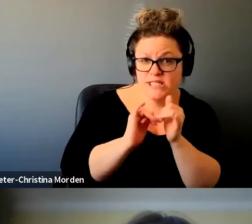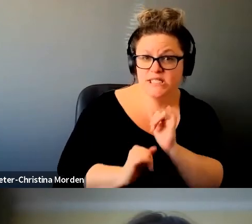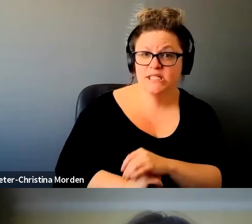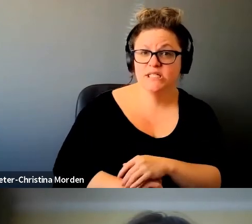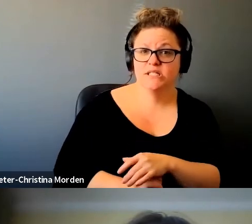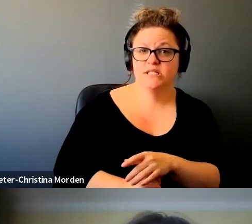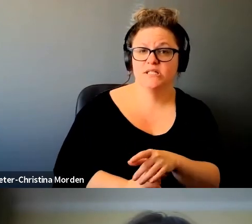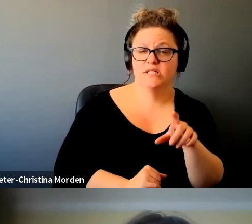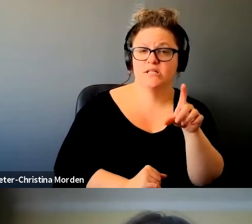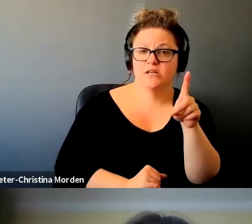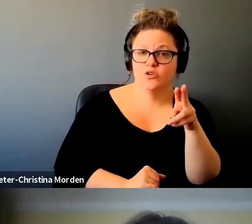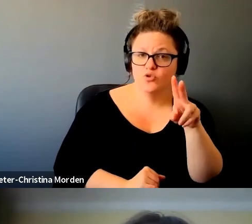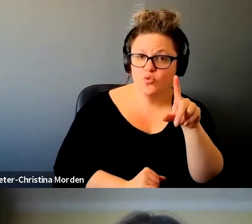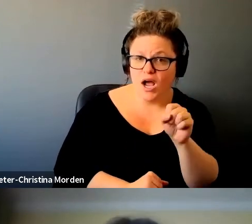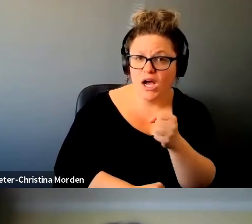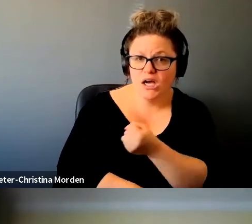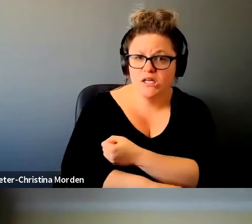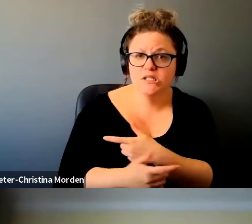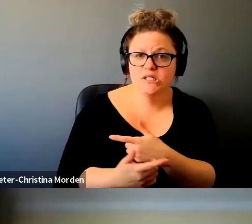Because